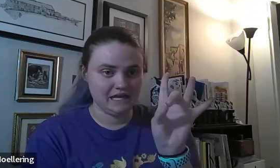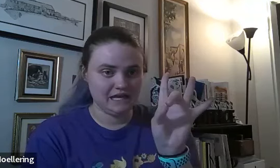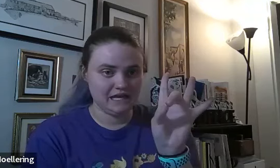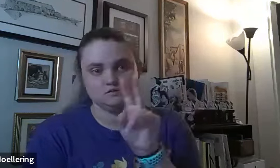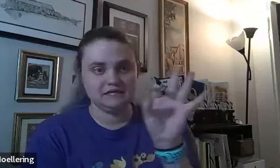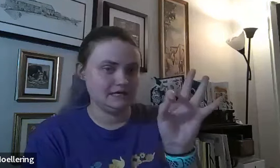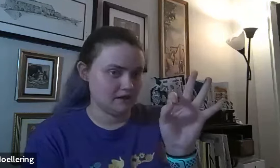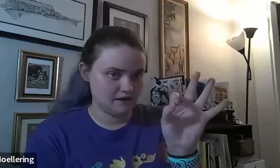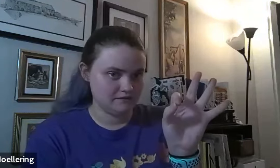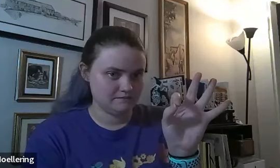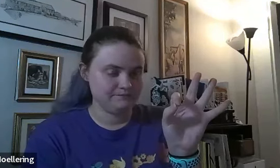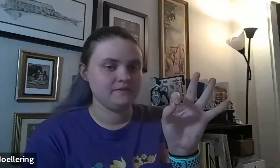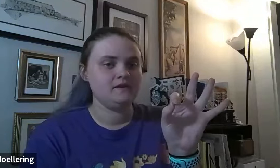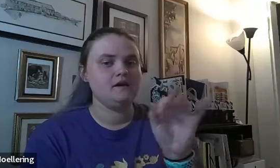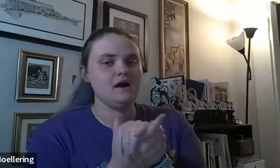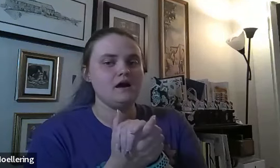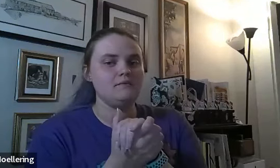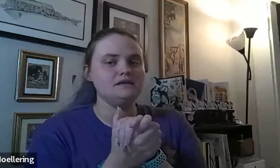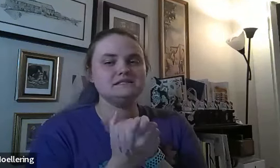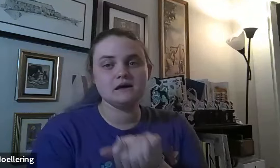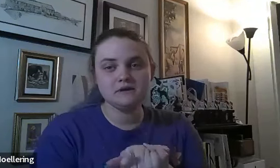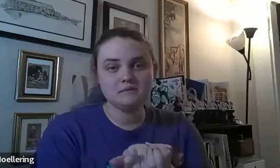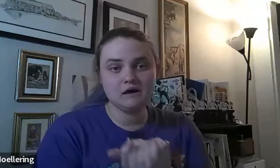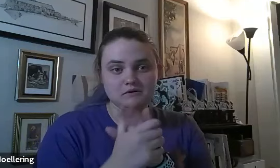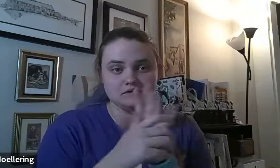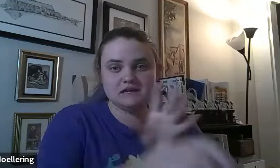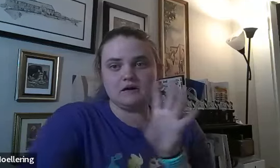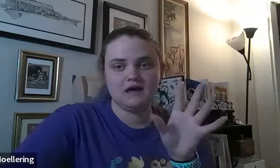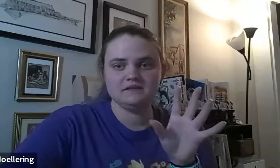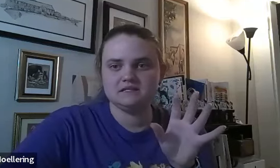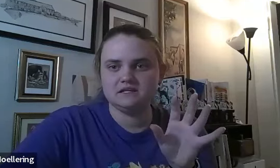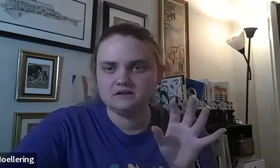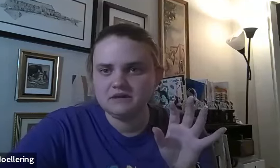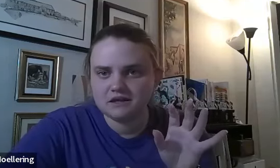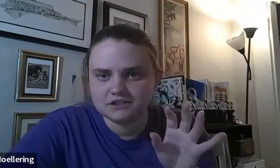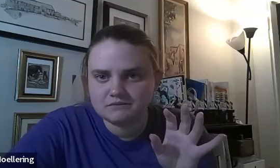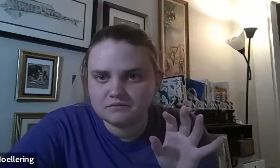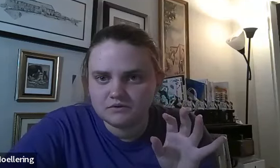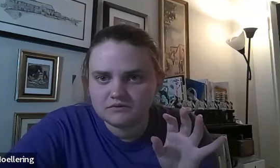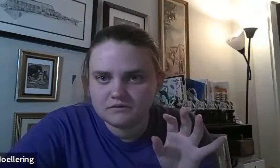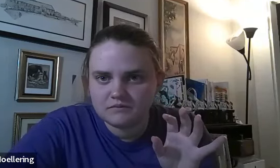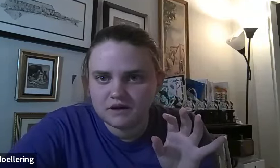28, 29. Some people, I will say, I'll add this here. Let me actually move